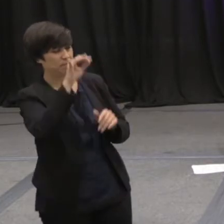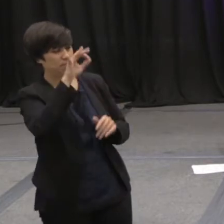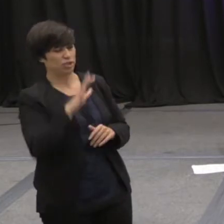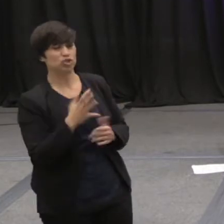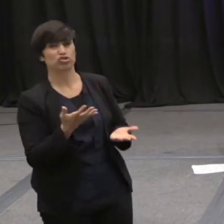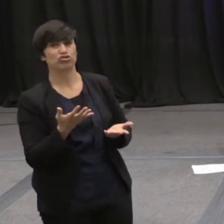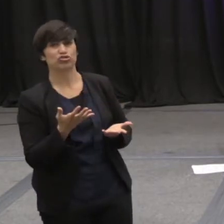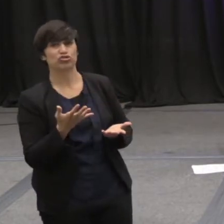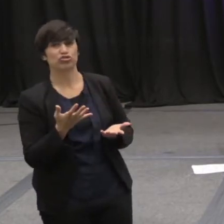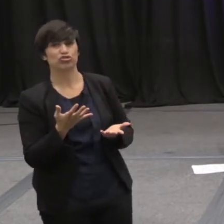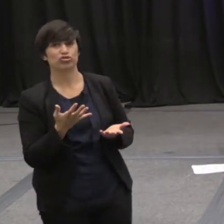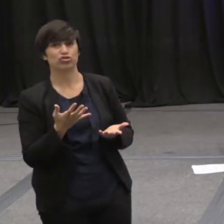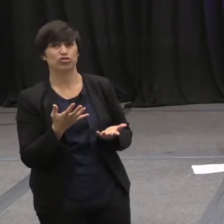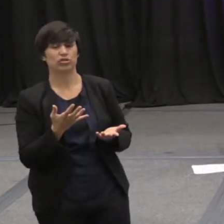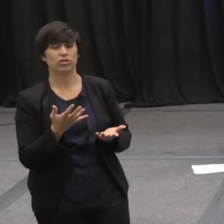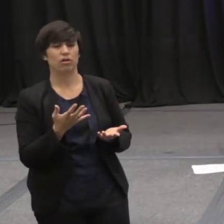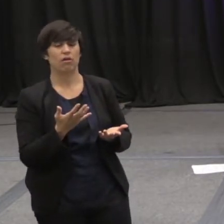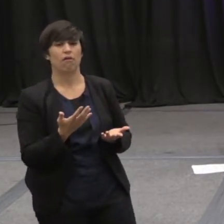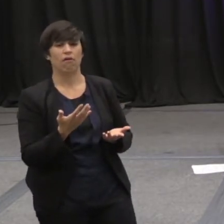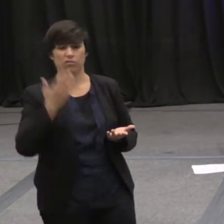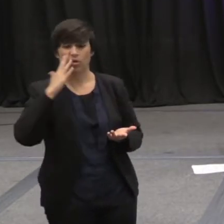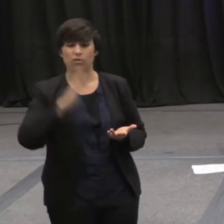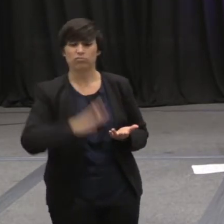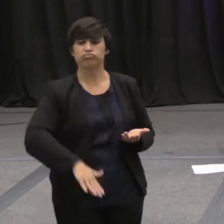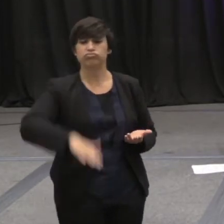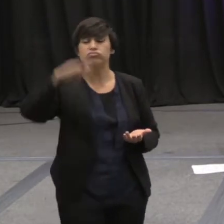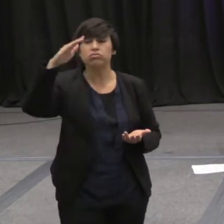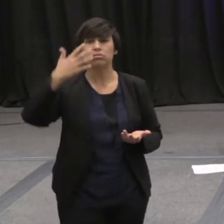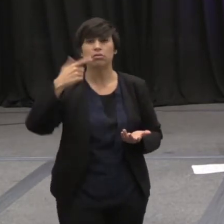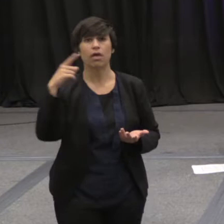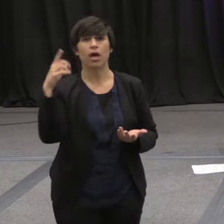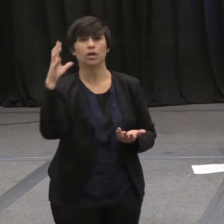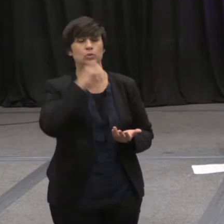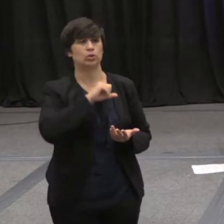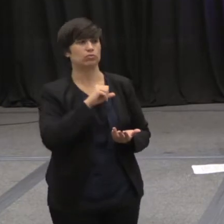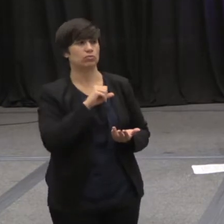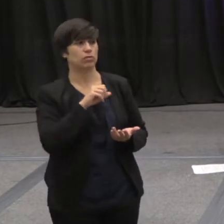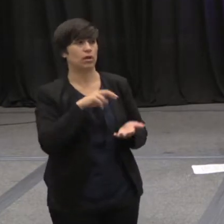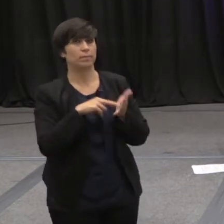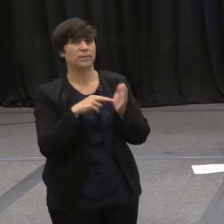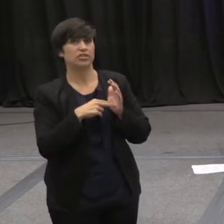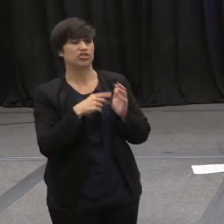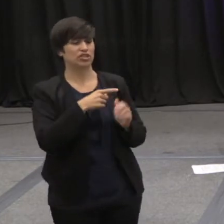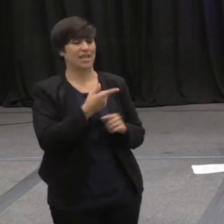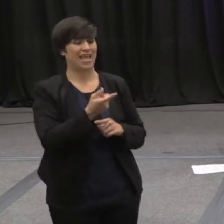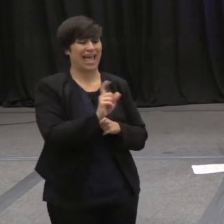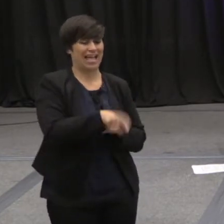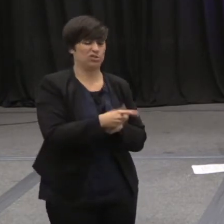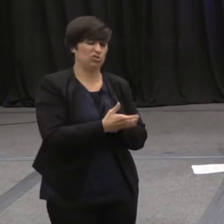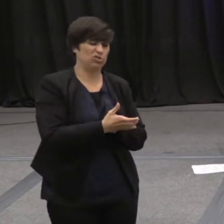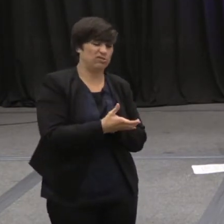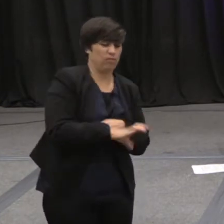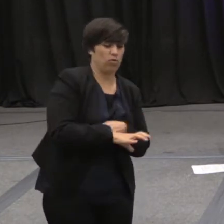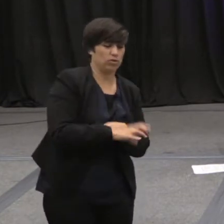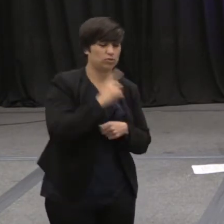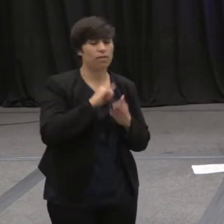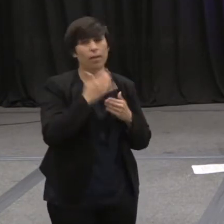and just with the messages we've been given, probably assume, well, she has to say that. That's not really helpful.